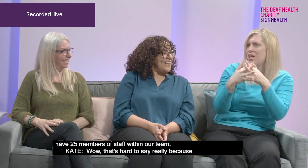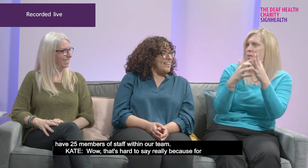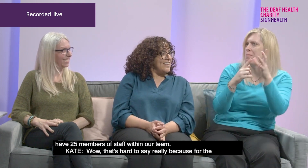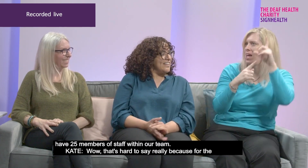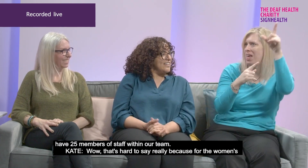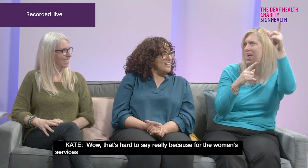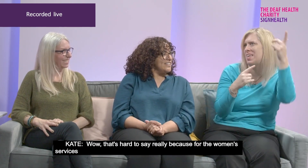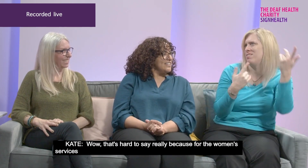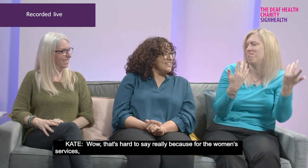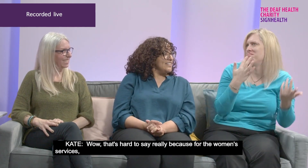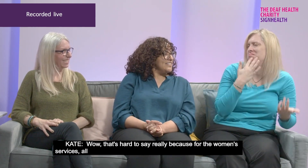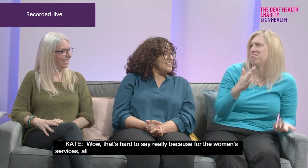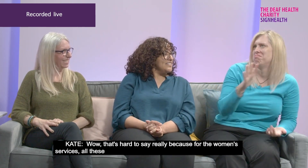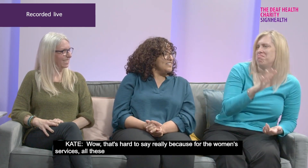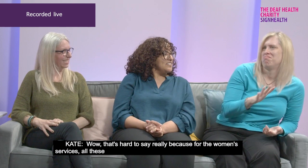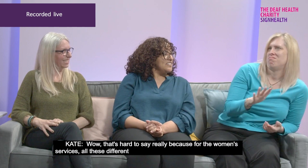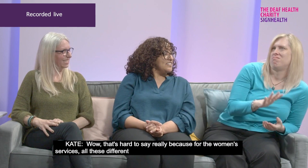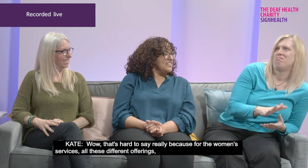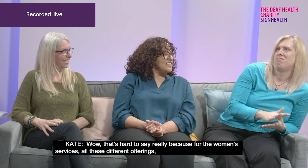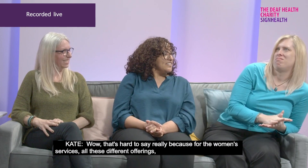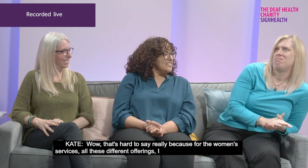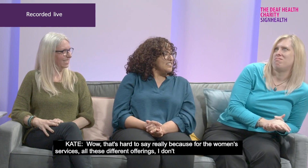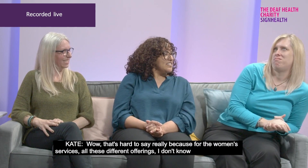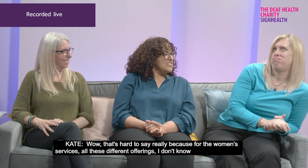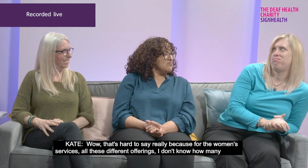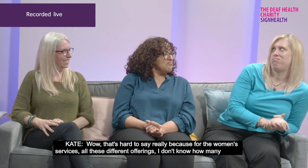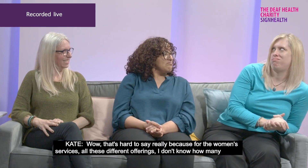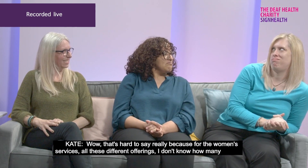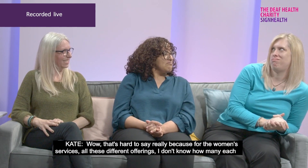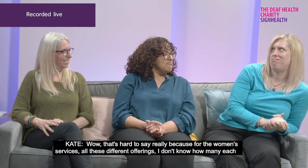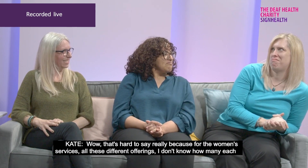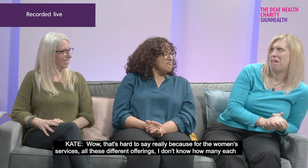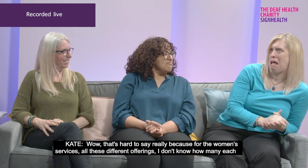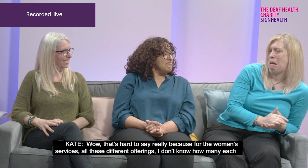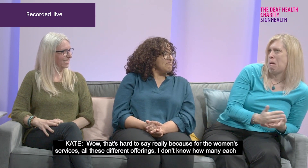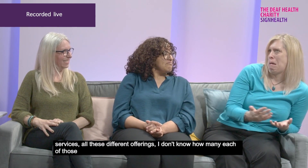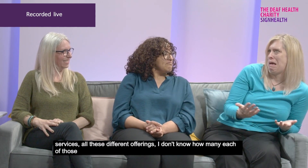of those organisations have, but within Welsh Women's Aid,